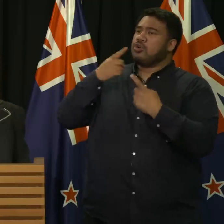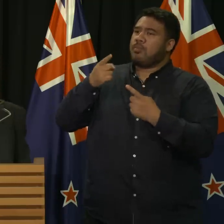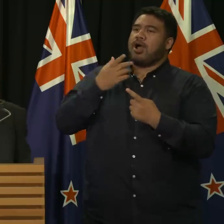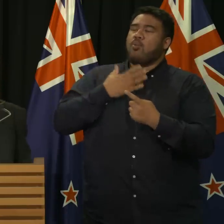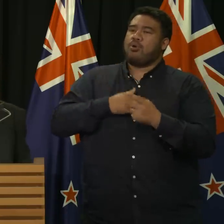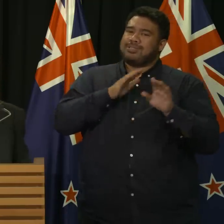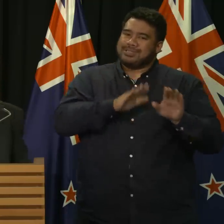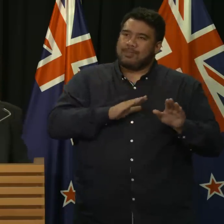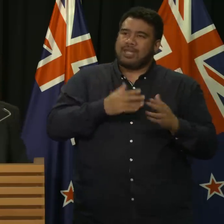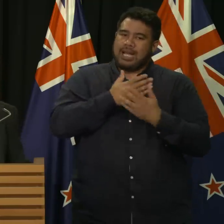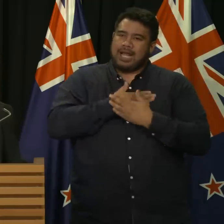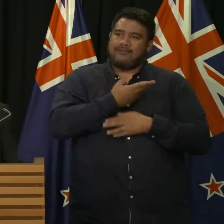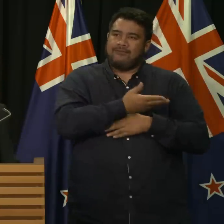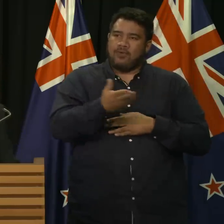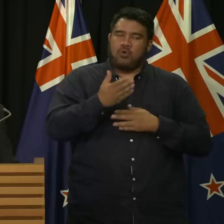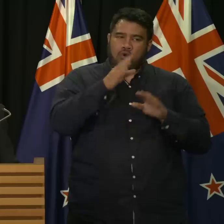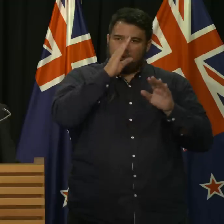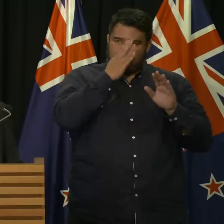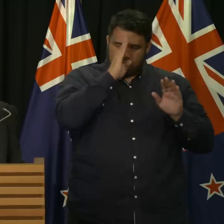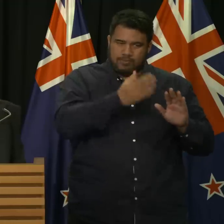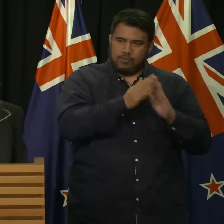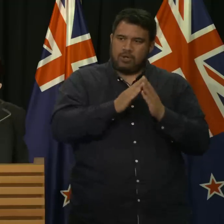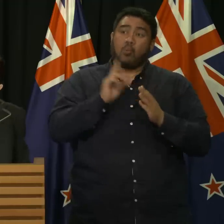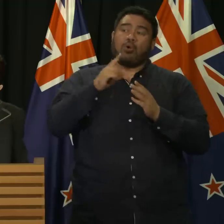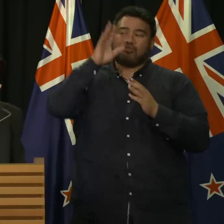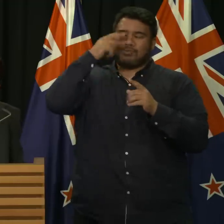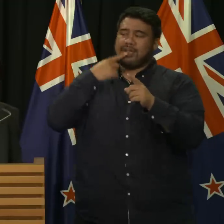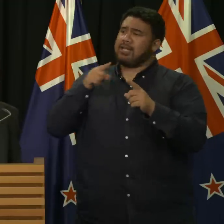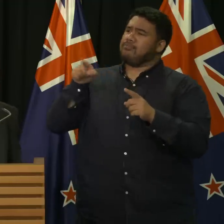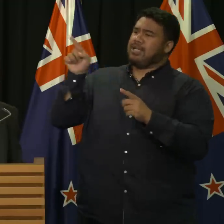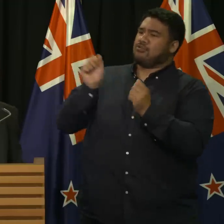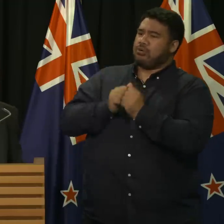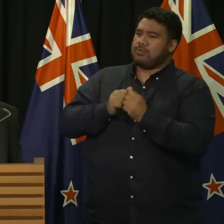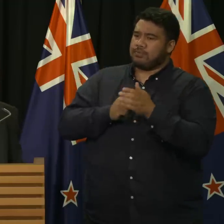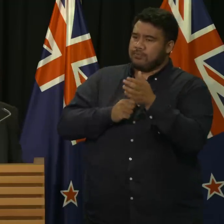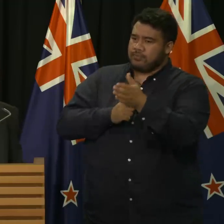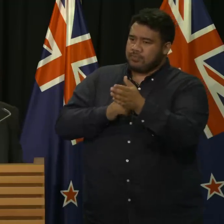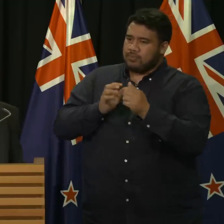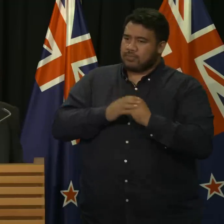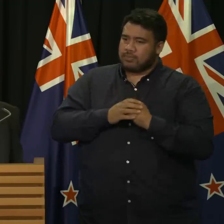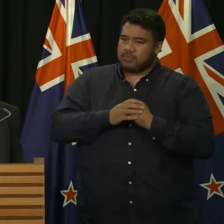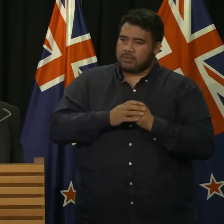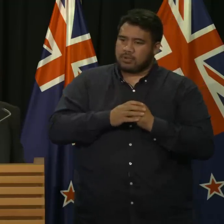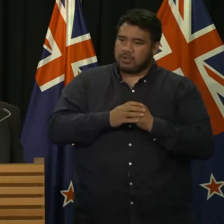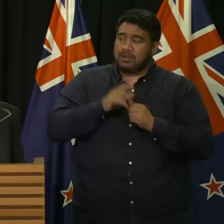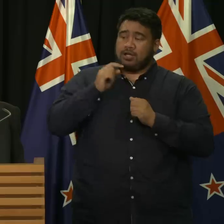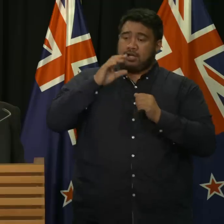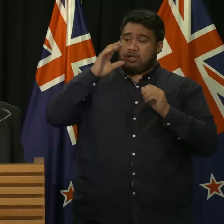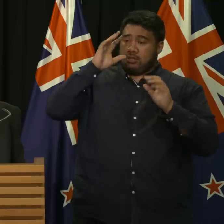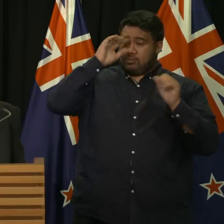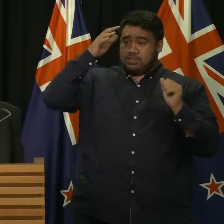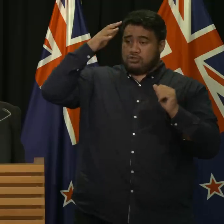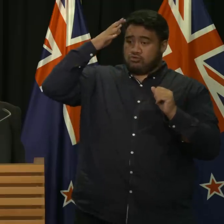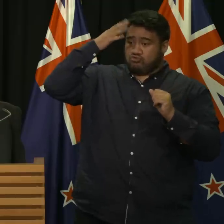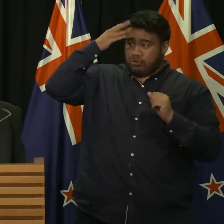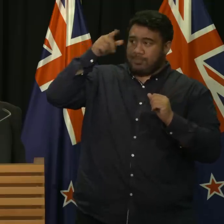He acknowledged that and agreed. President Trump said at the Oval Office a few minutes ago that he did not think white supremacy worldwide was a problem that was rising in any way.